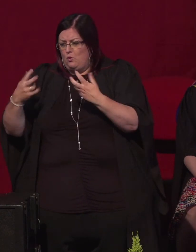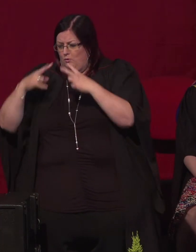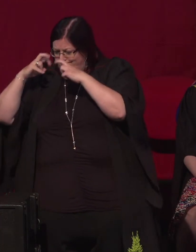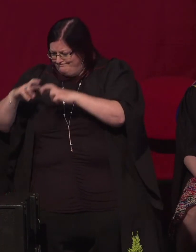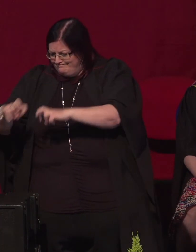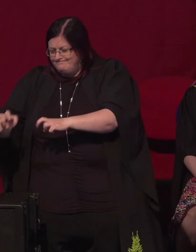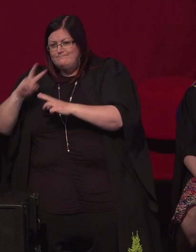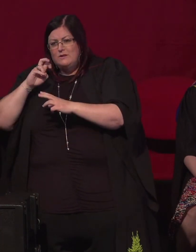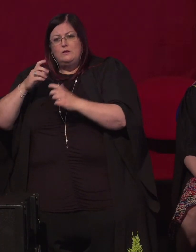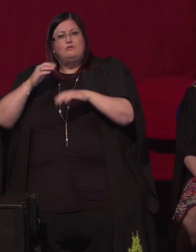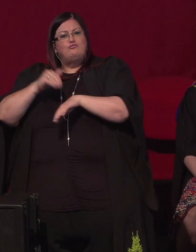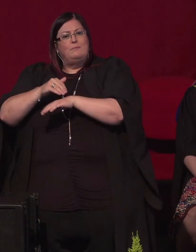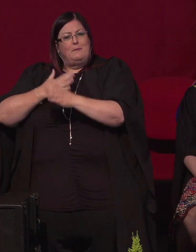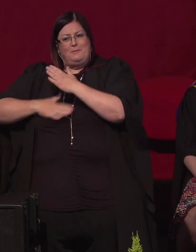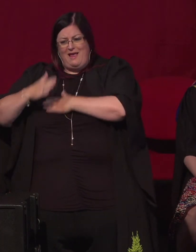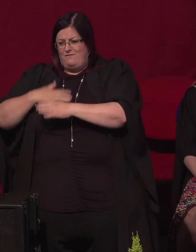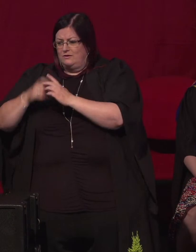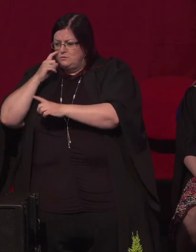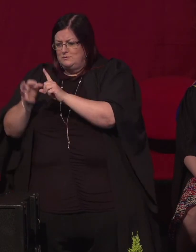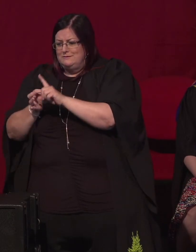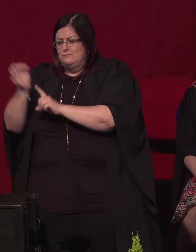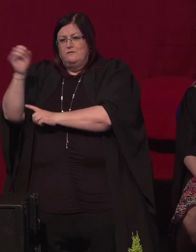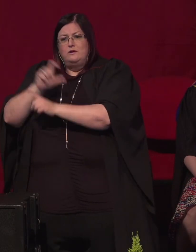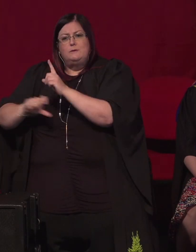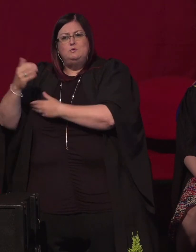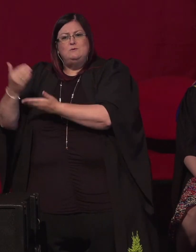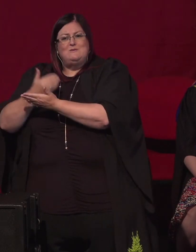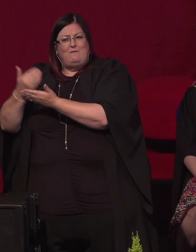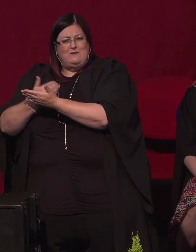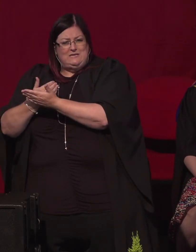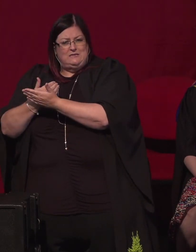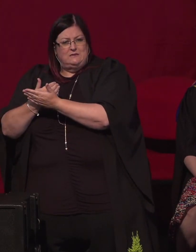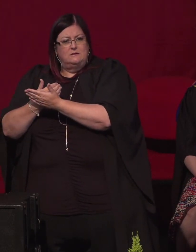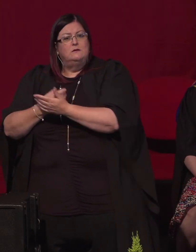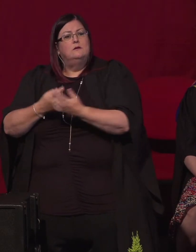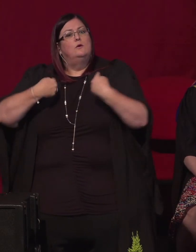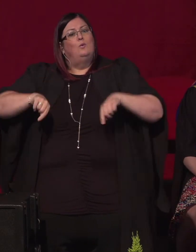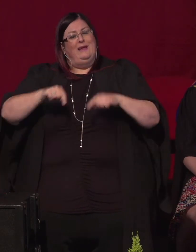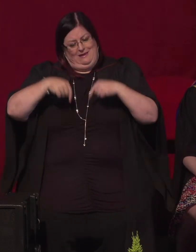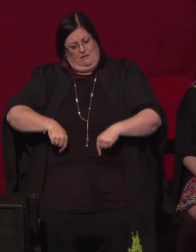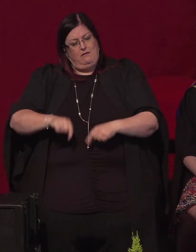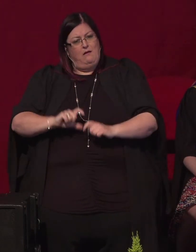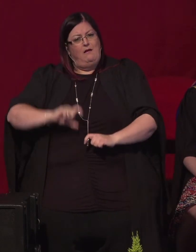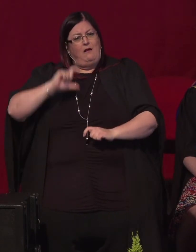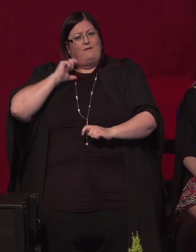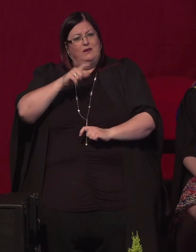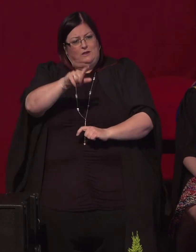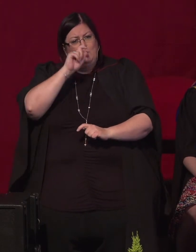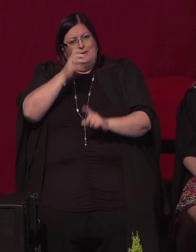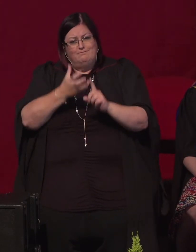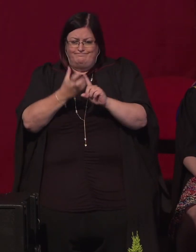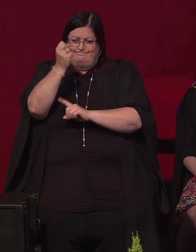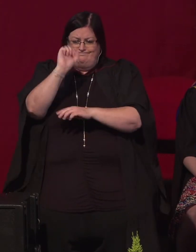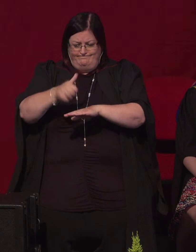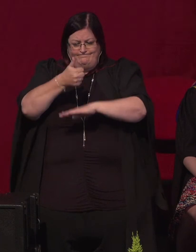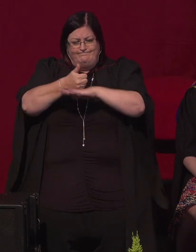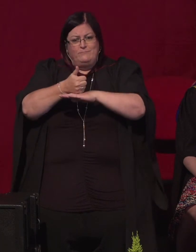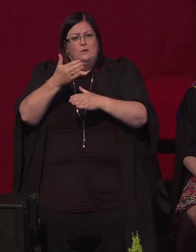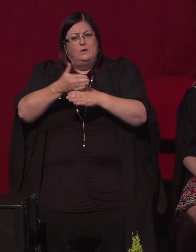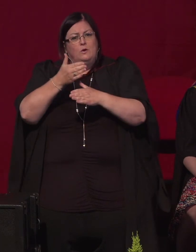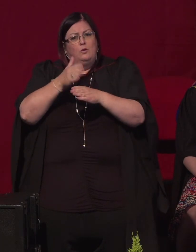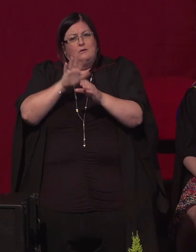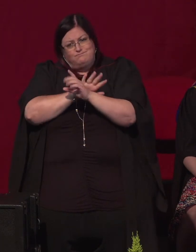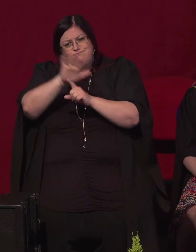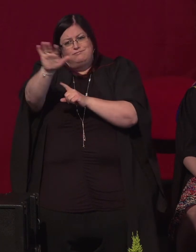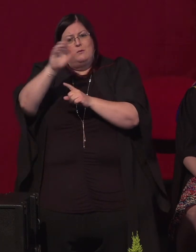criminal behaviours to improve community safety. We are confident you will go on to play a vital role in the